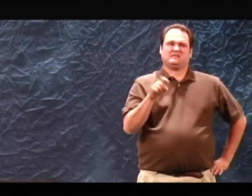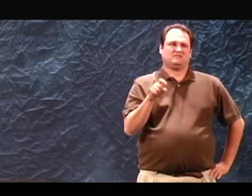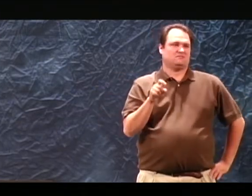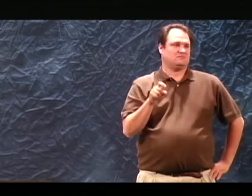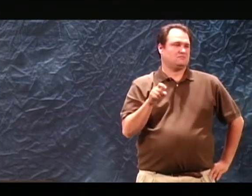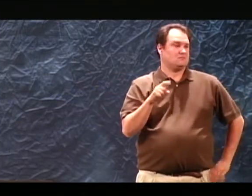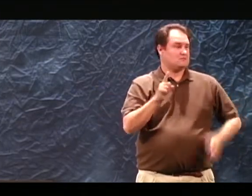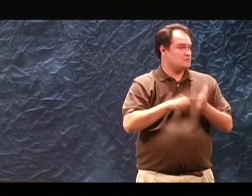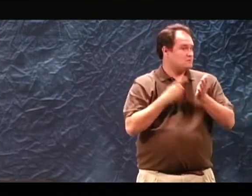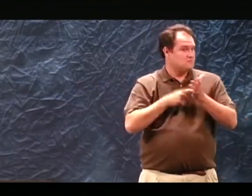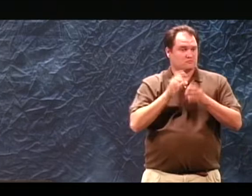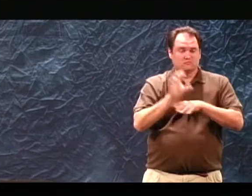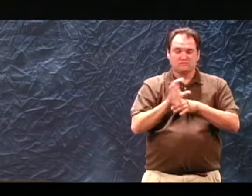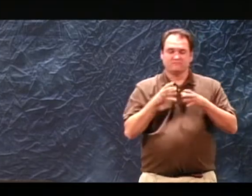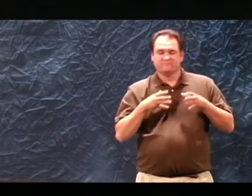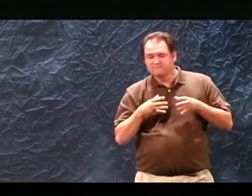need each other